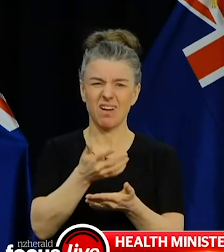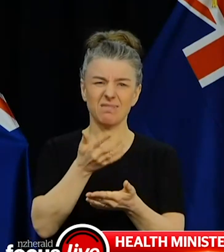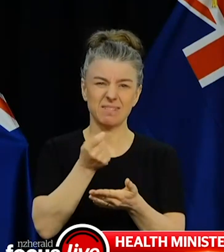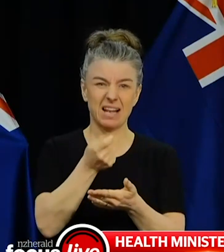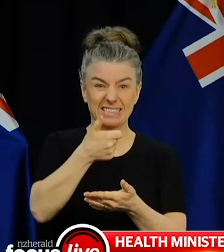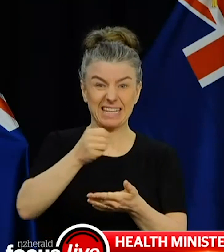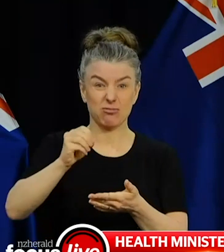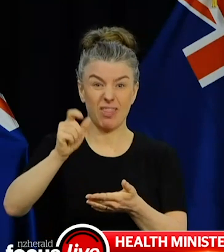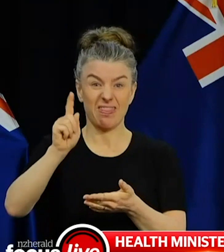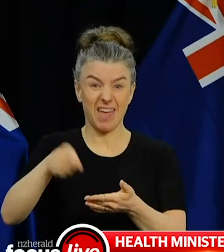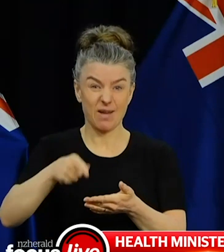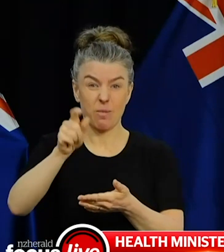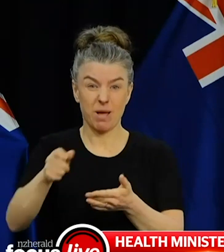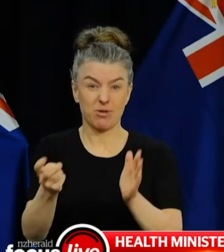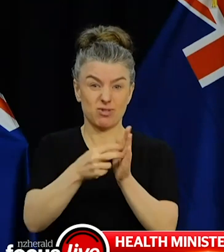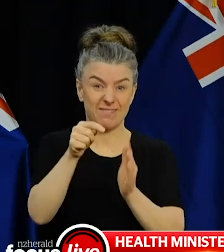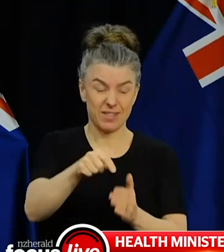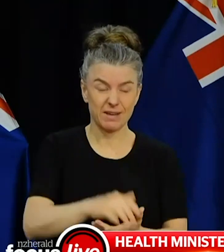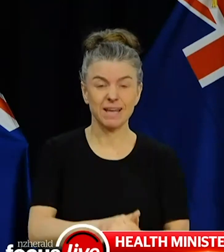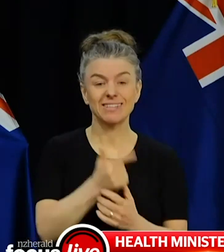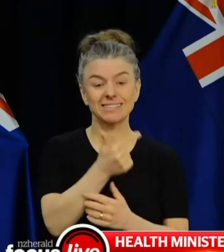592,700 registrations. There are